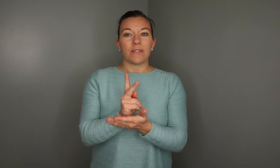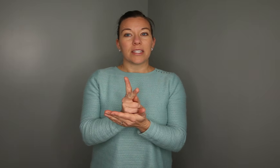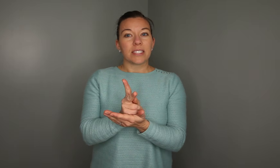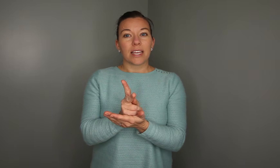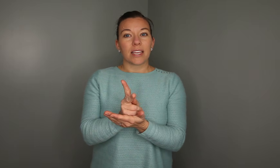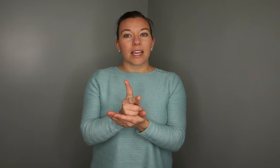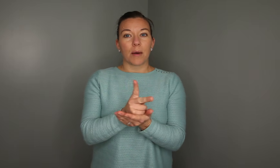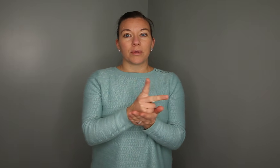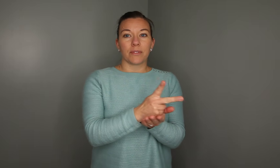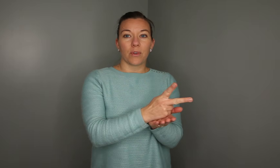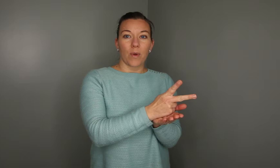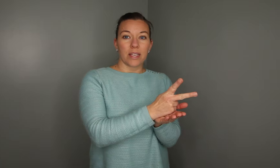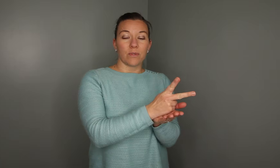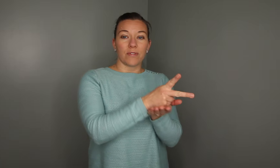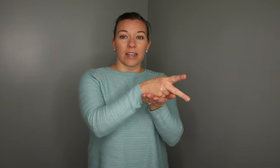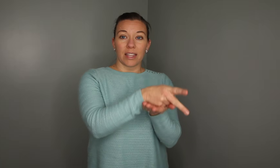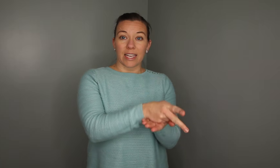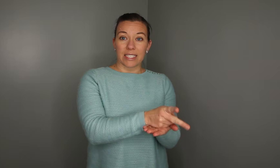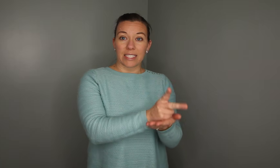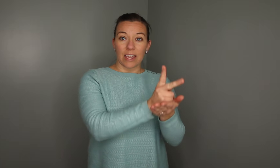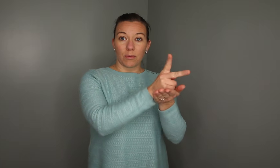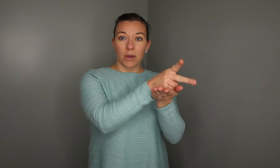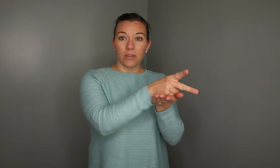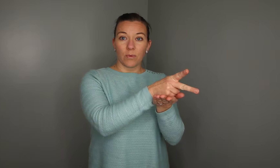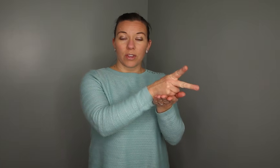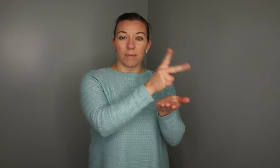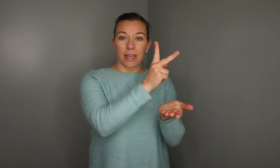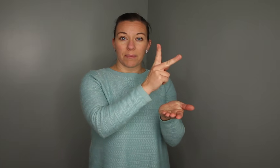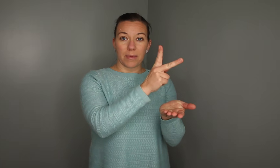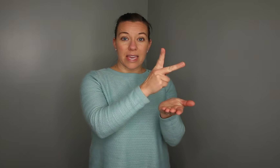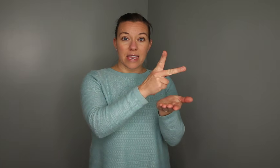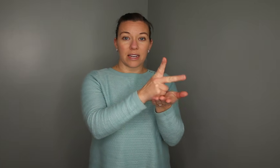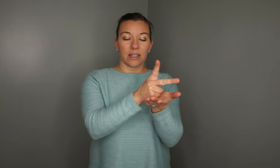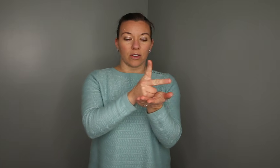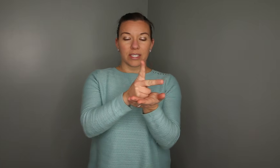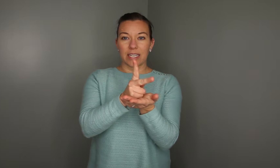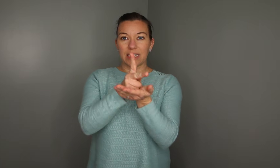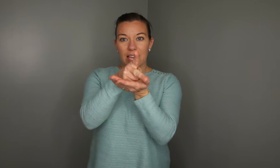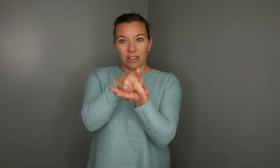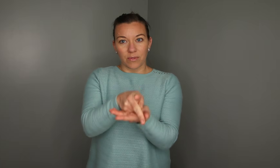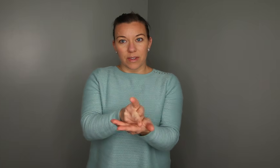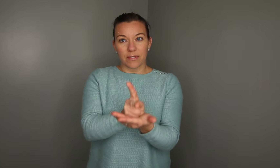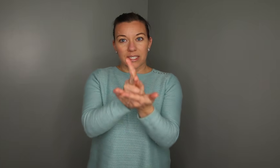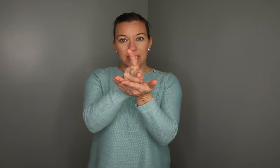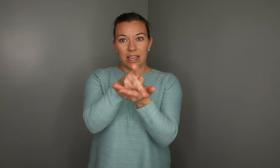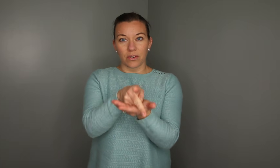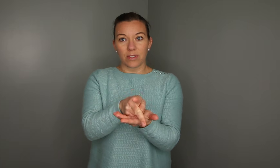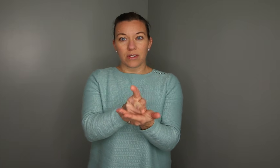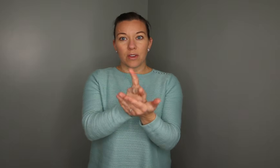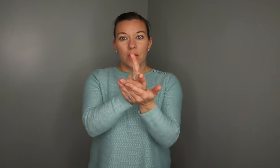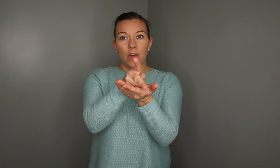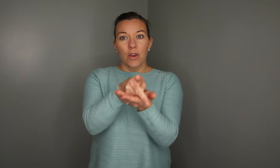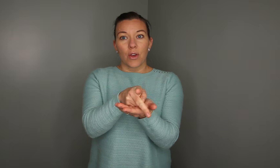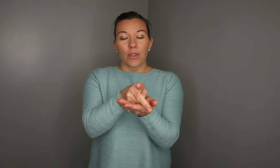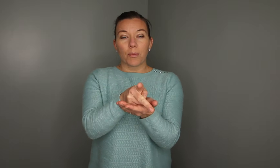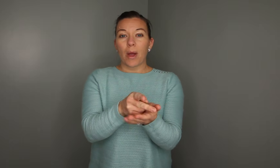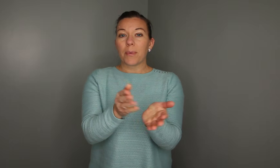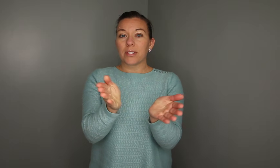done sailing a couple different ways. We've done it like a sailboat where you make a P and it looks like a sail and we've sailed. The proper sign